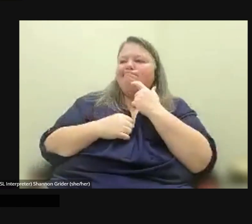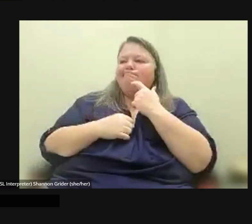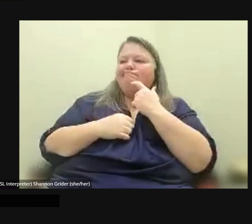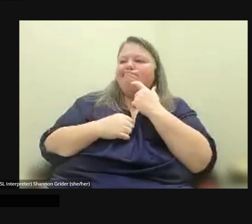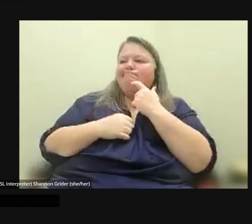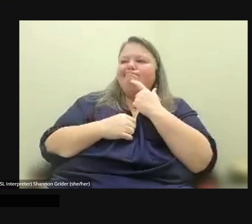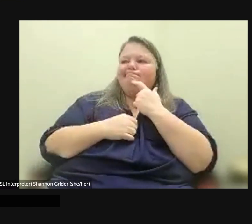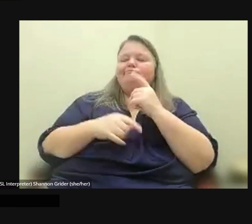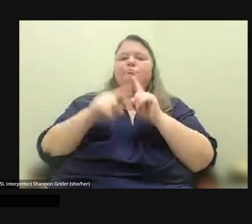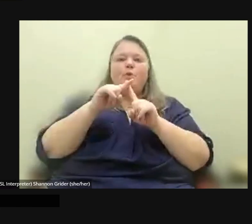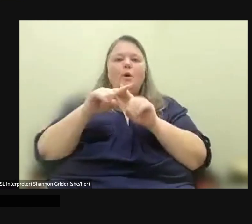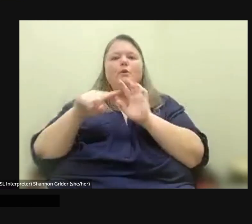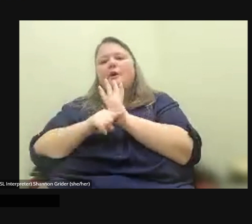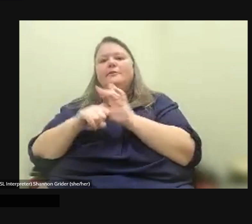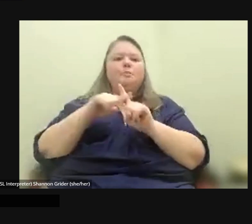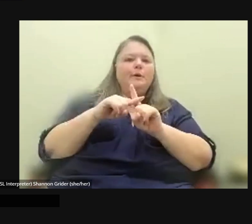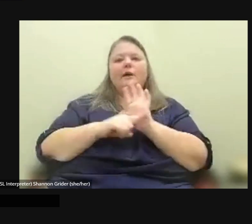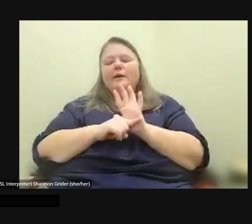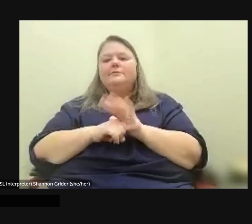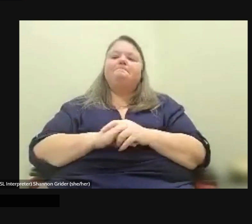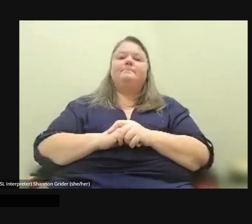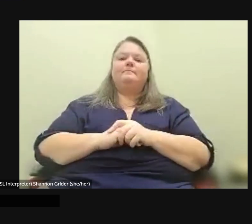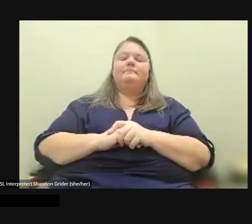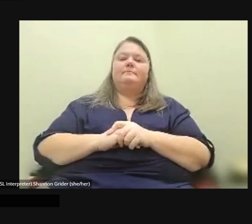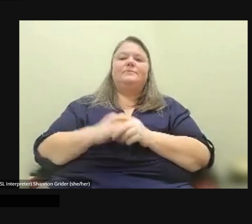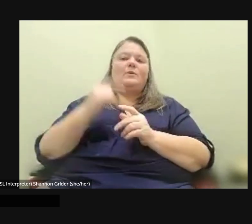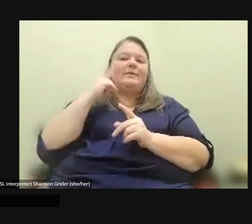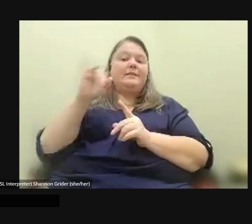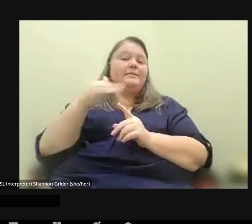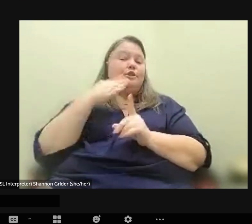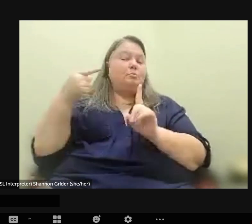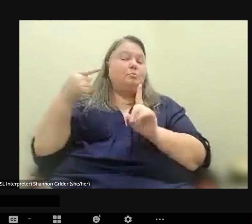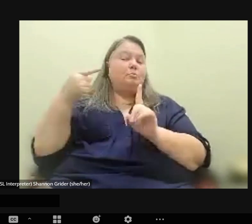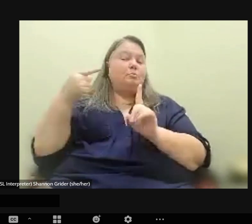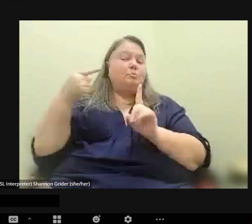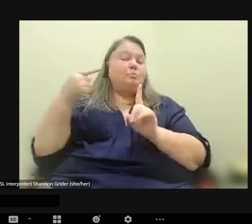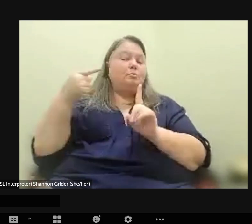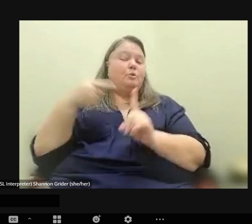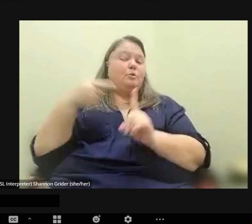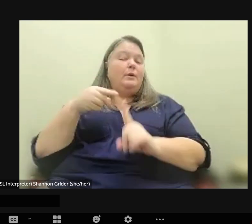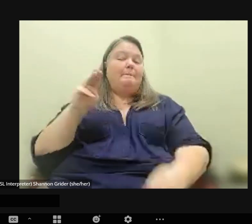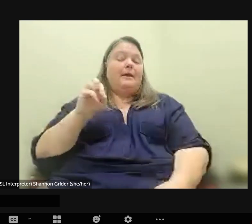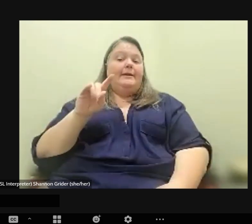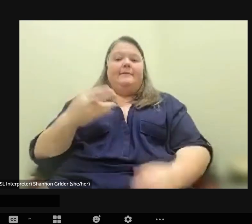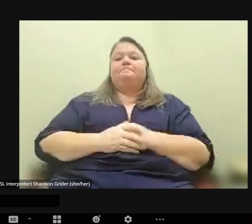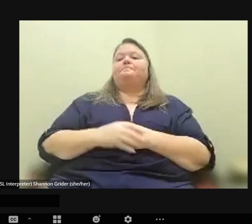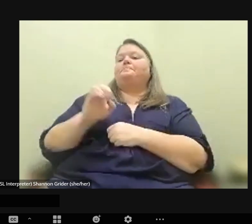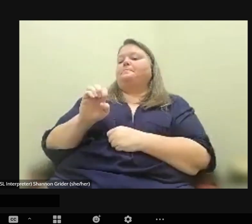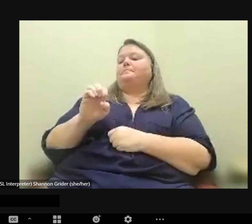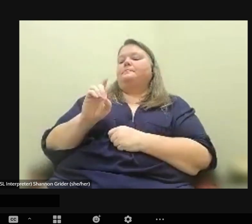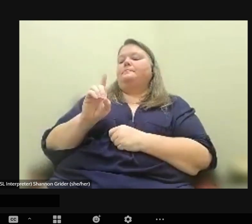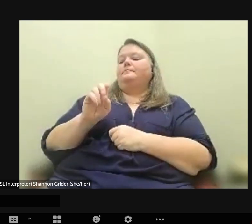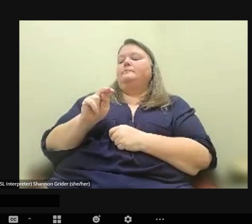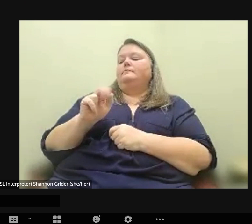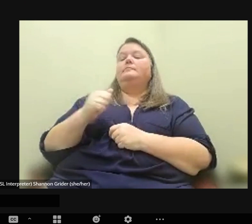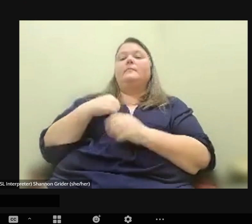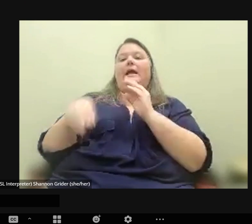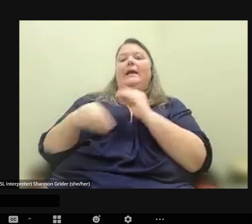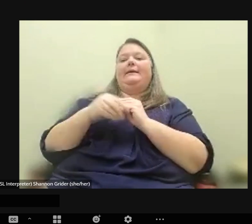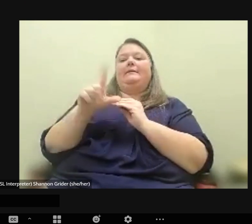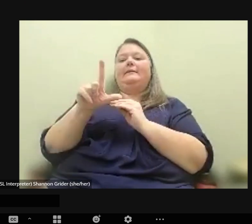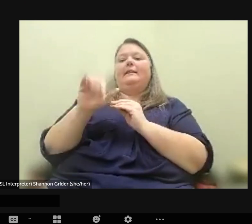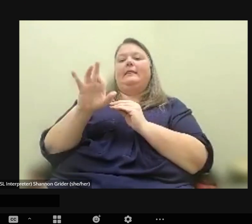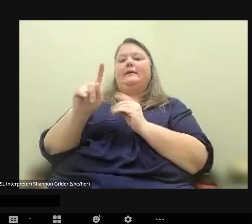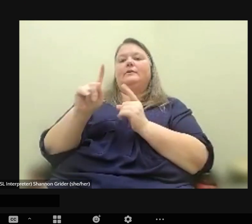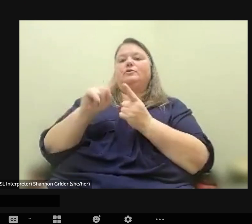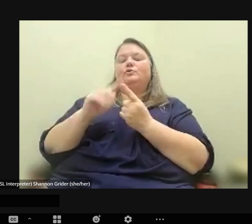Dr. Brewer, I think your plan is a good one. I put the link to that tool in the